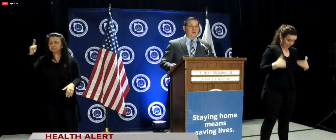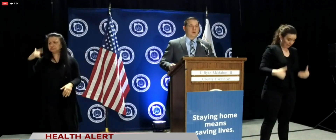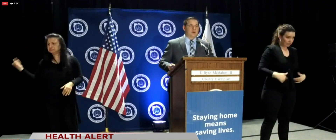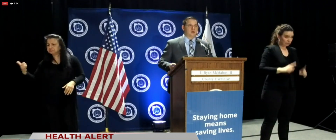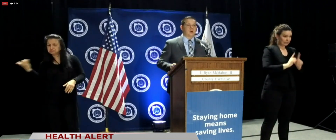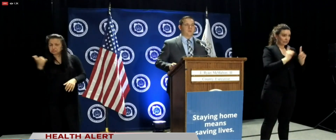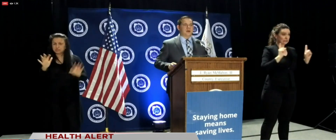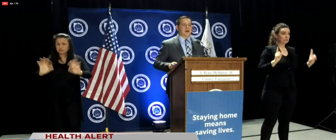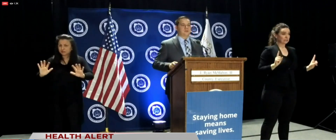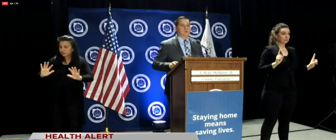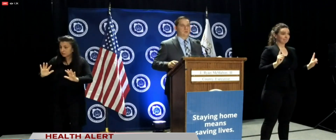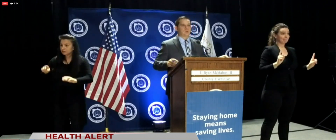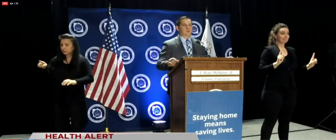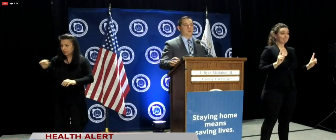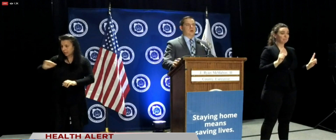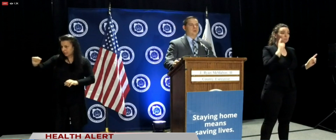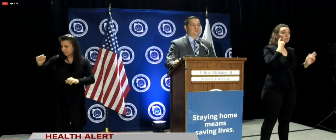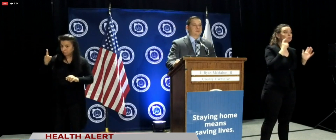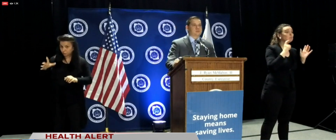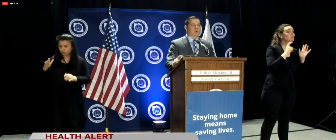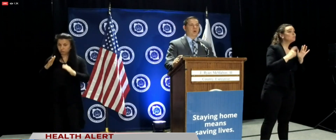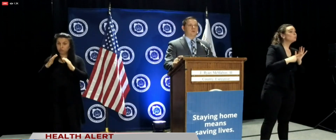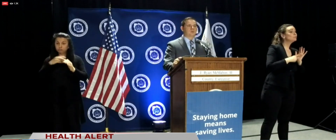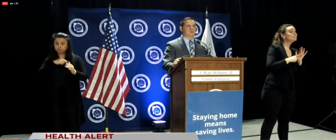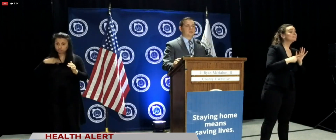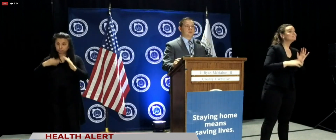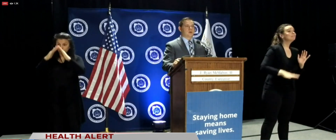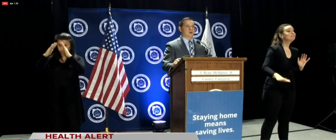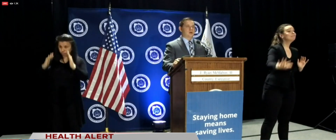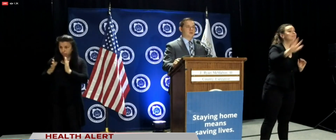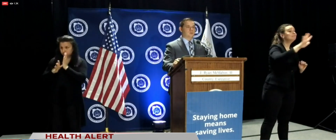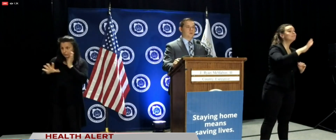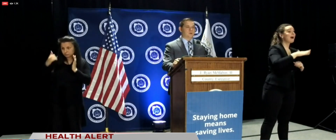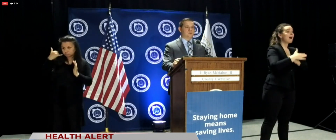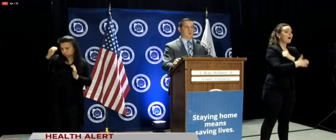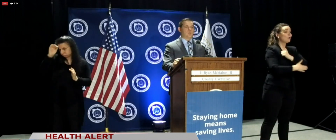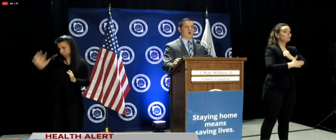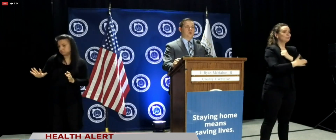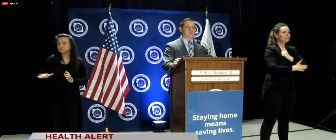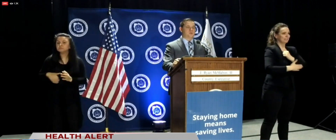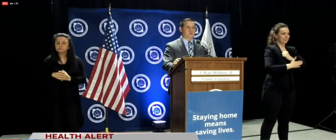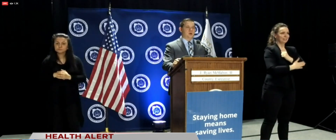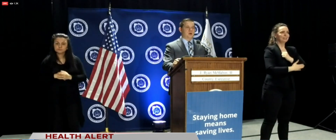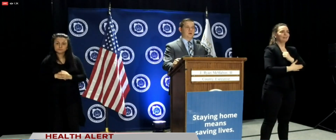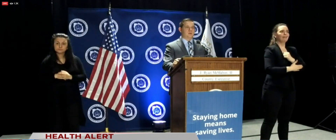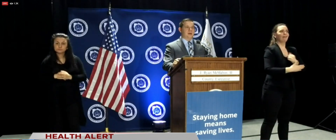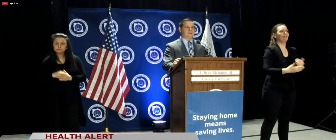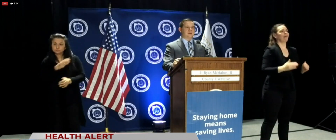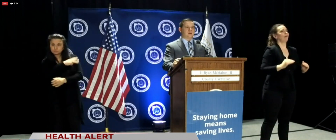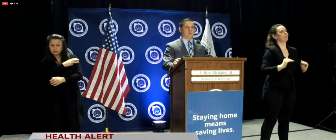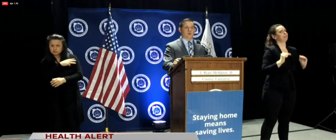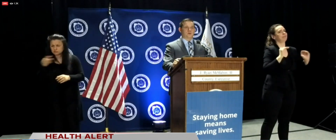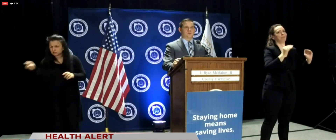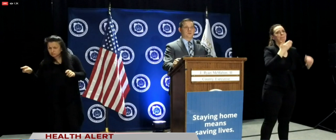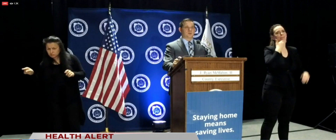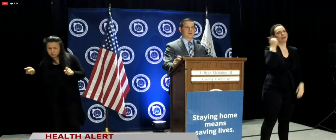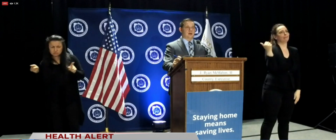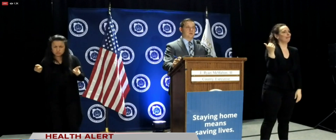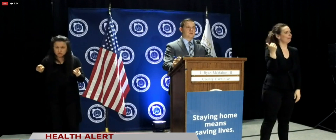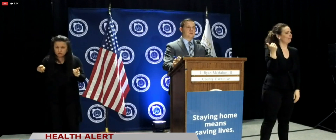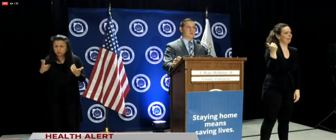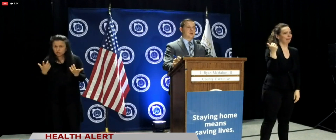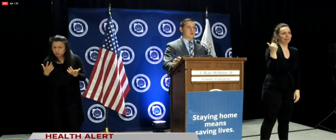are coming on too. This is important. Where there's no walls between our imaginary borders